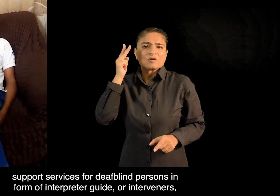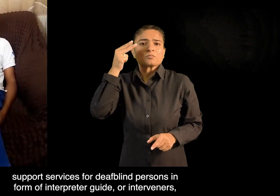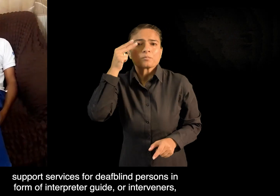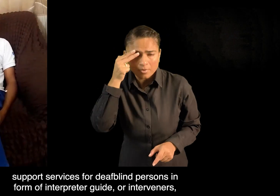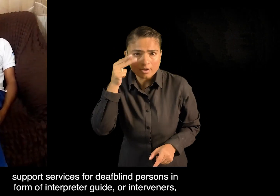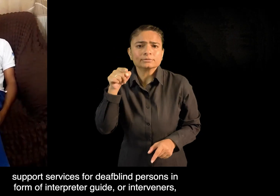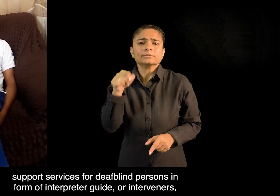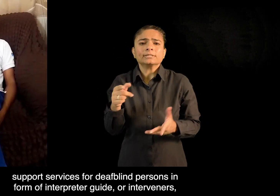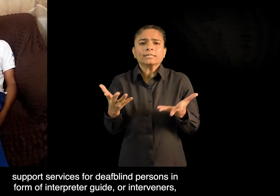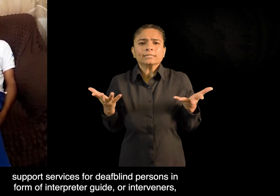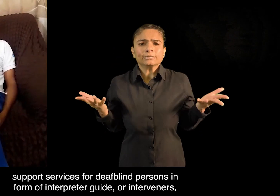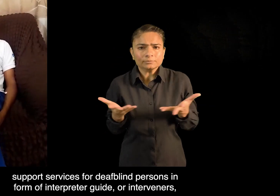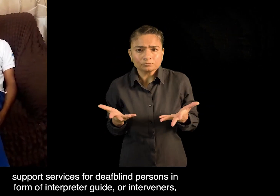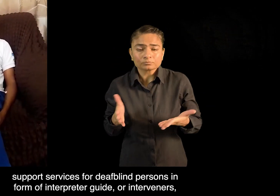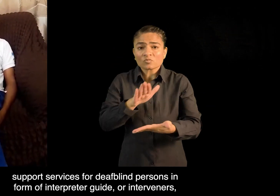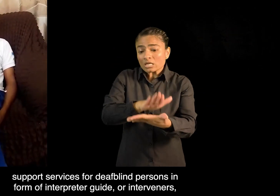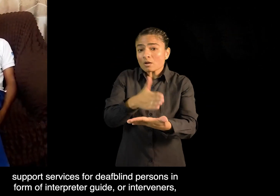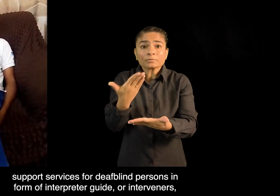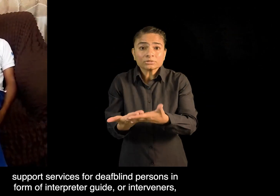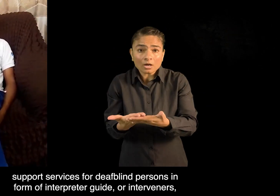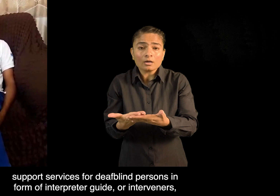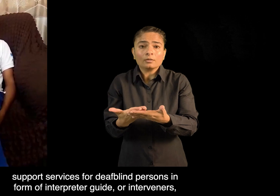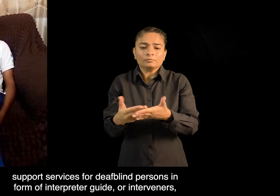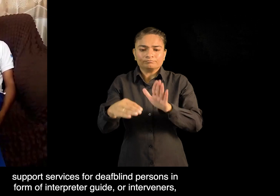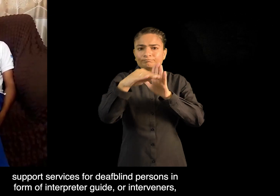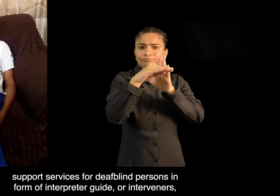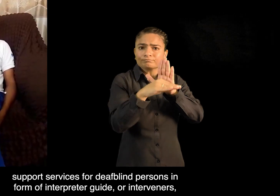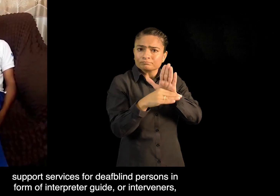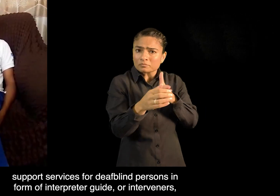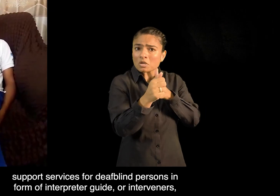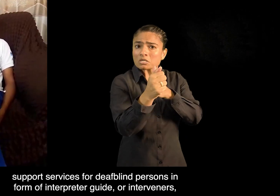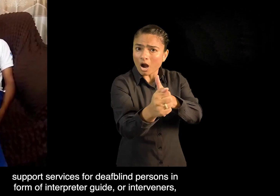for deafblind persons in form of